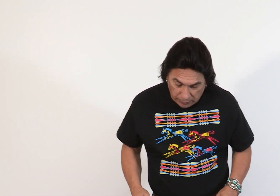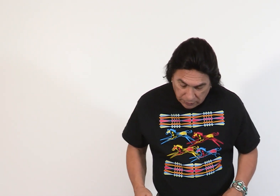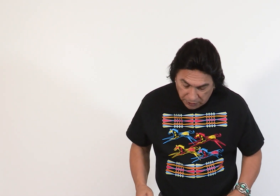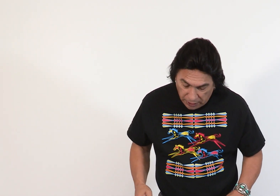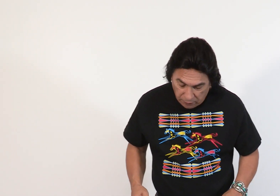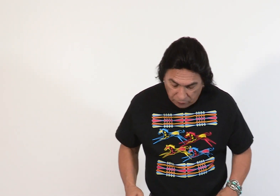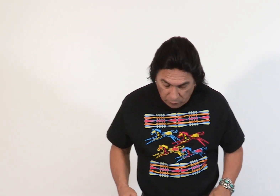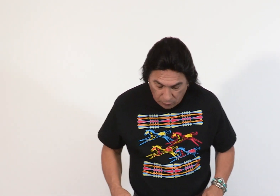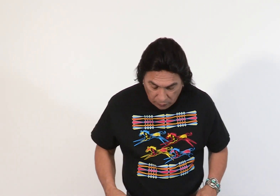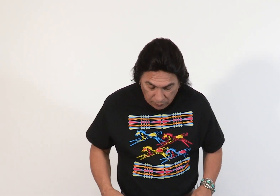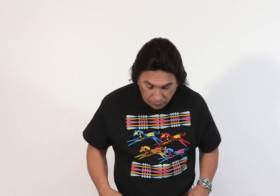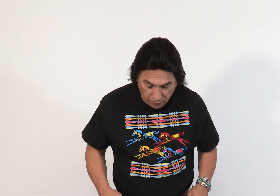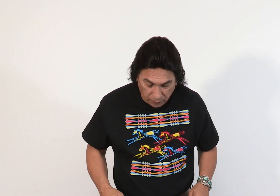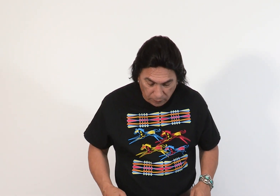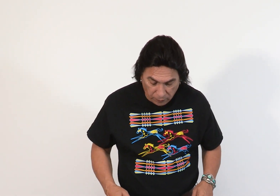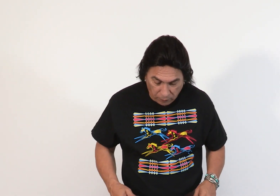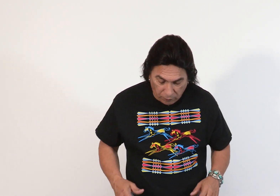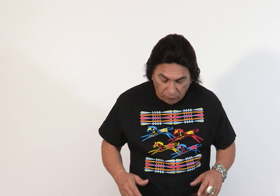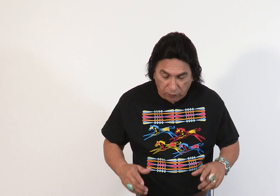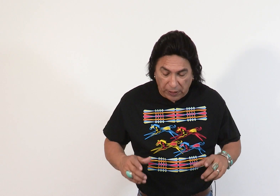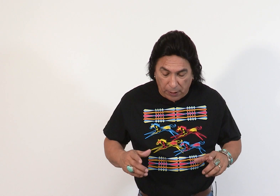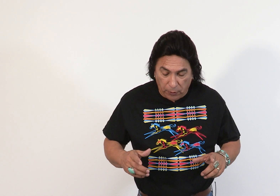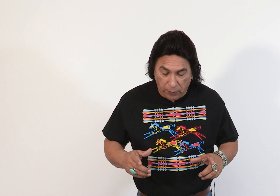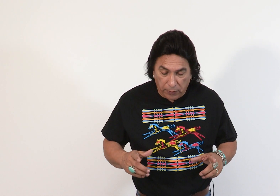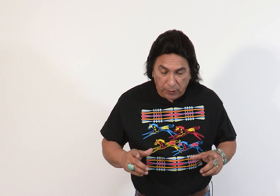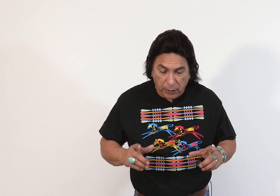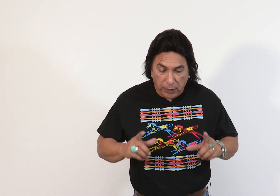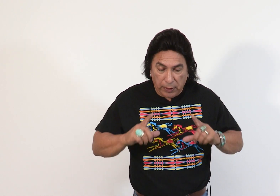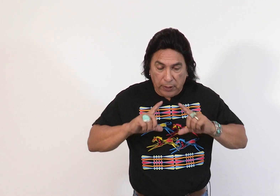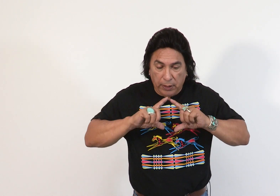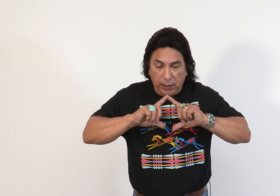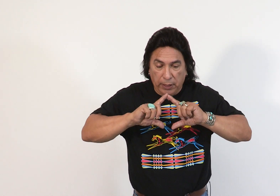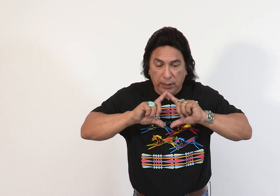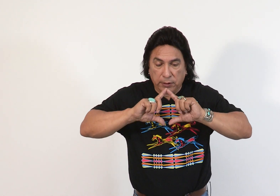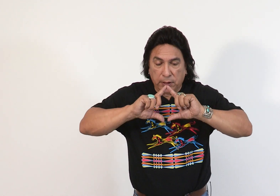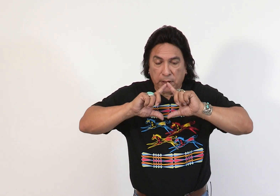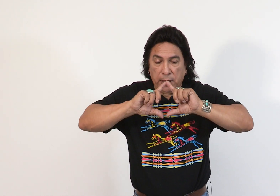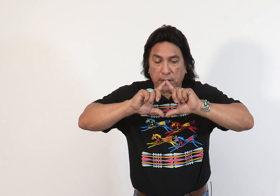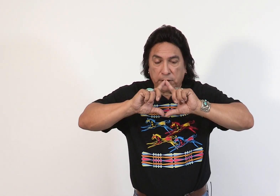The sign for flower is this,